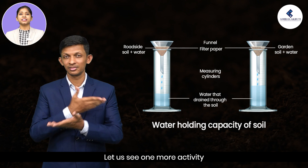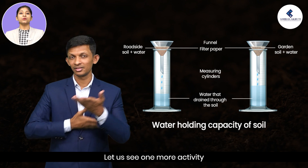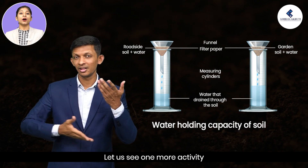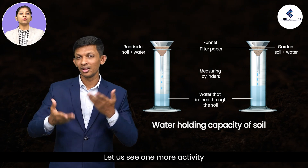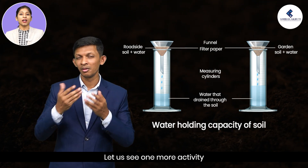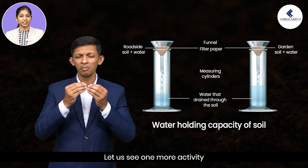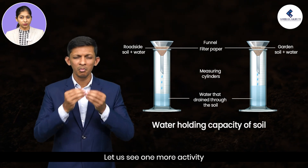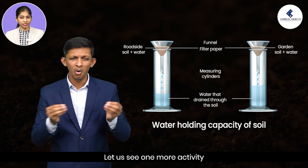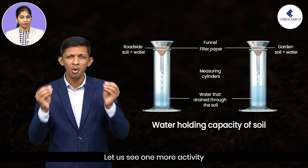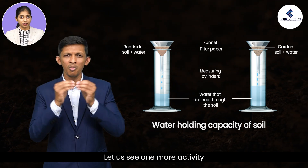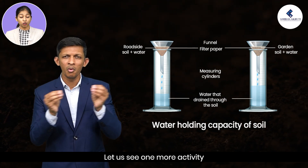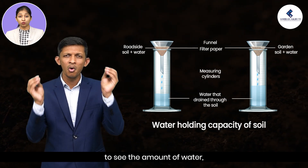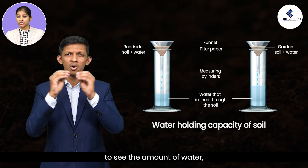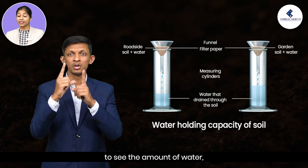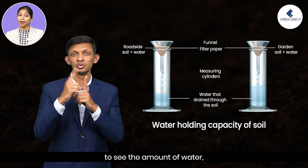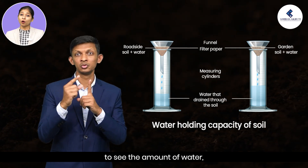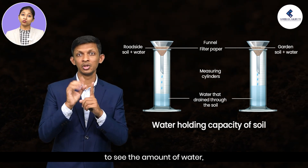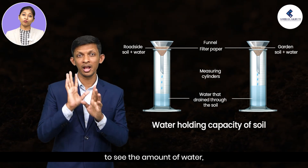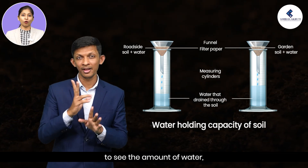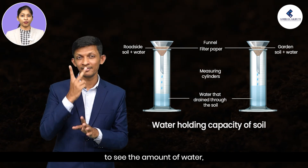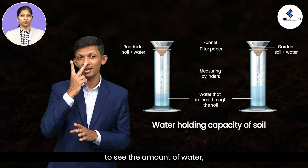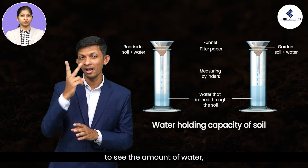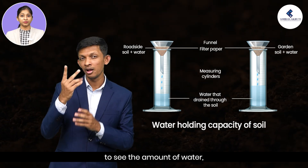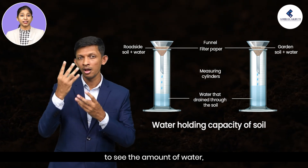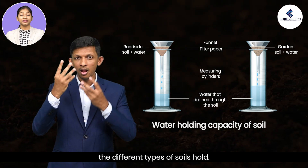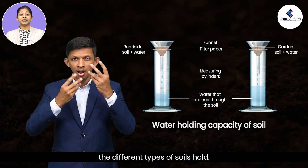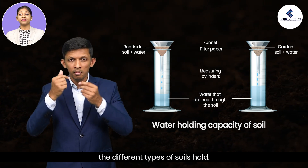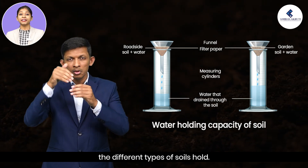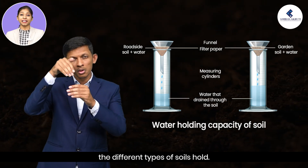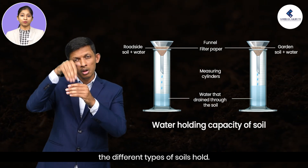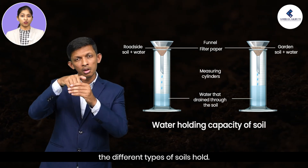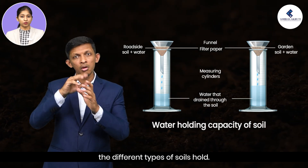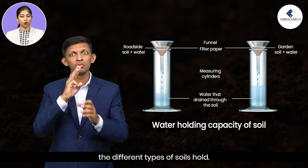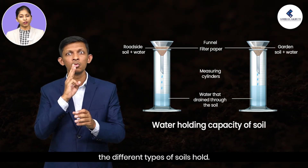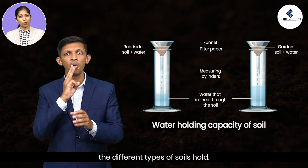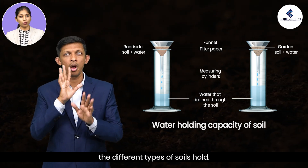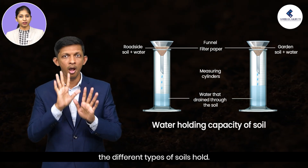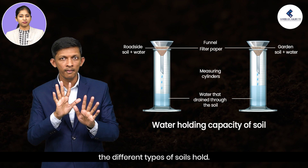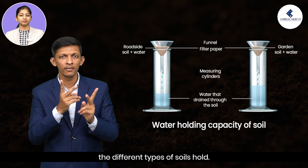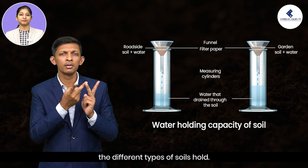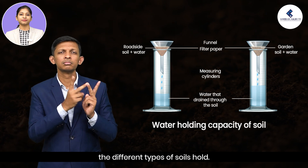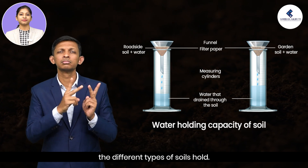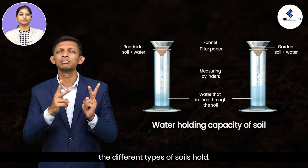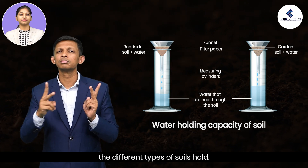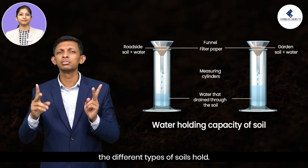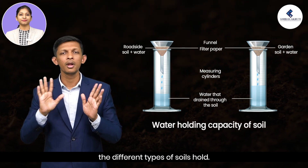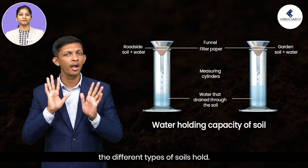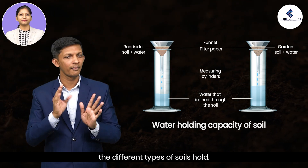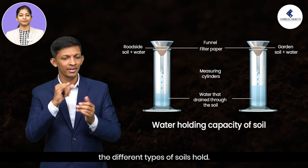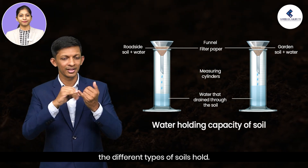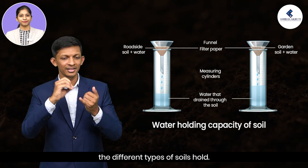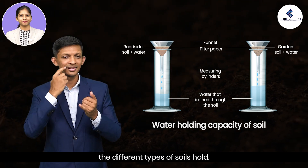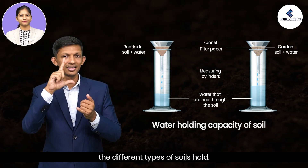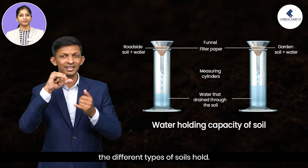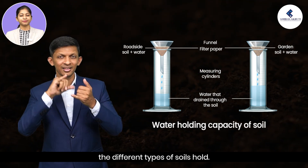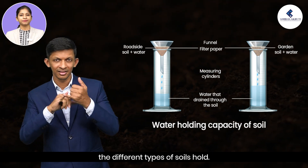Let us see one more activity to see the amount of water the different types of soil hold.